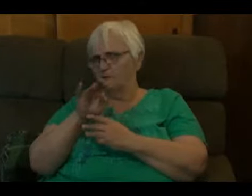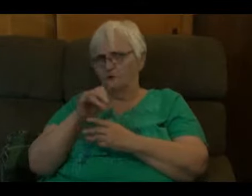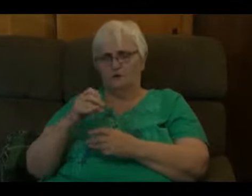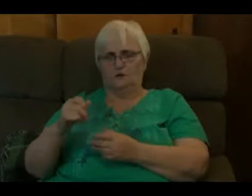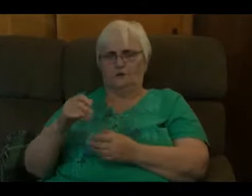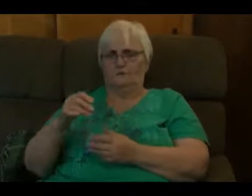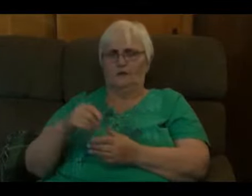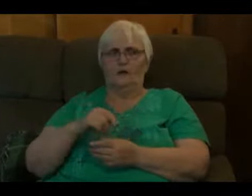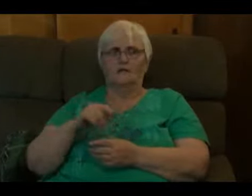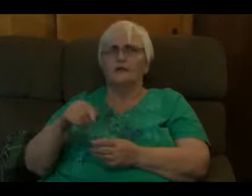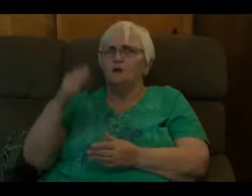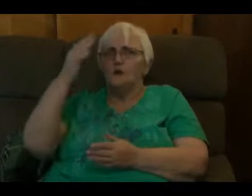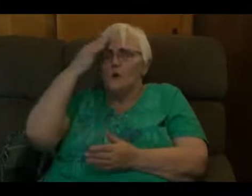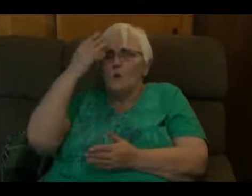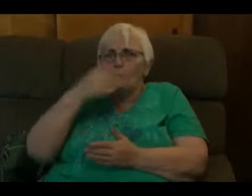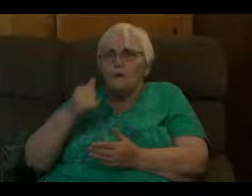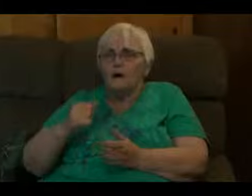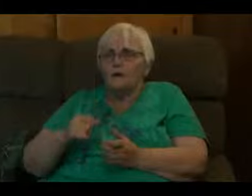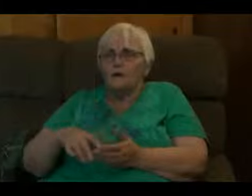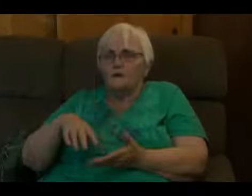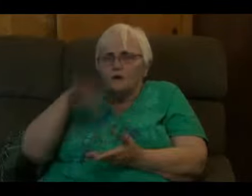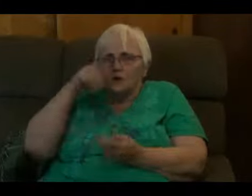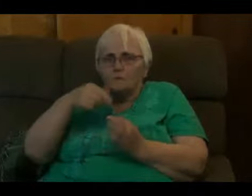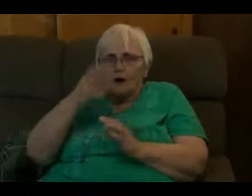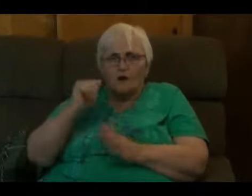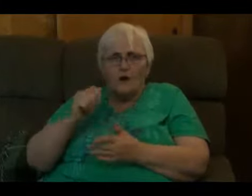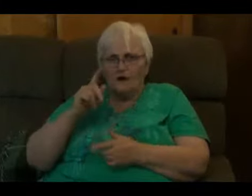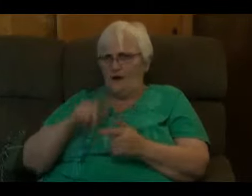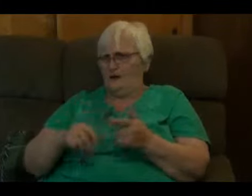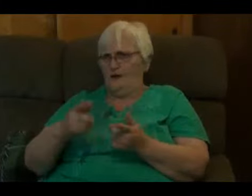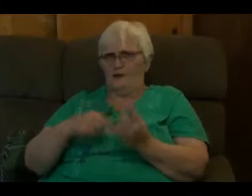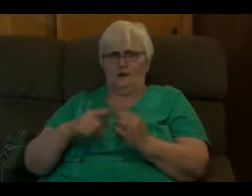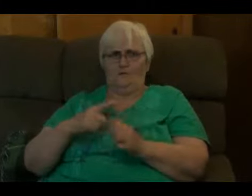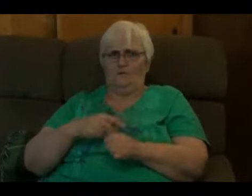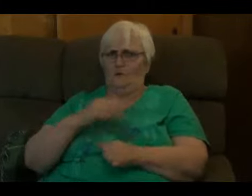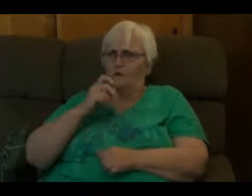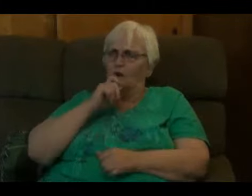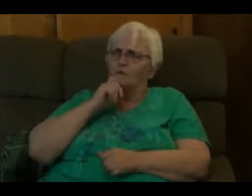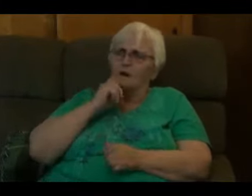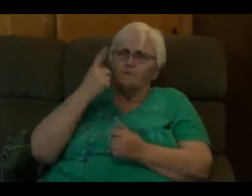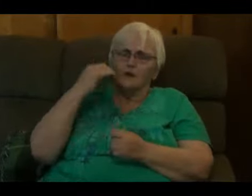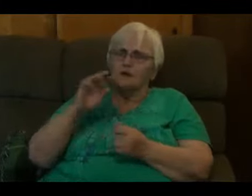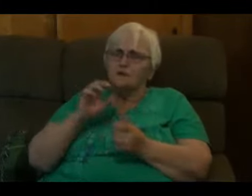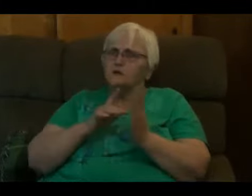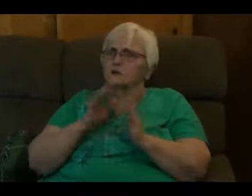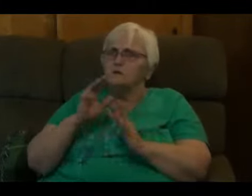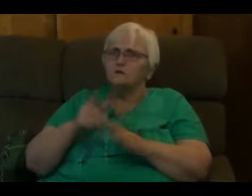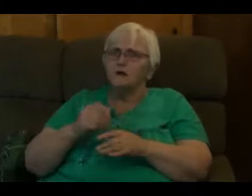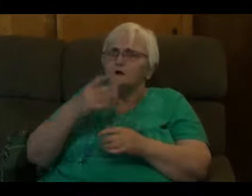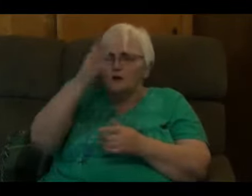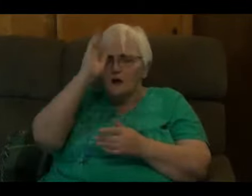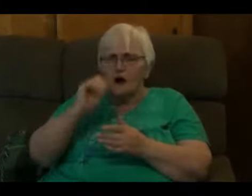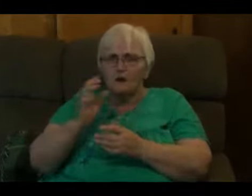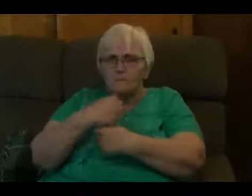better. They, you know, I can't come from a rock, because God made me. And that brings a